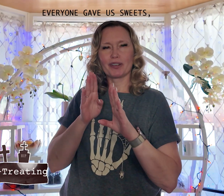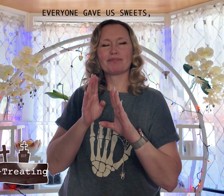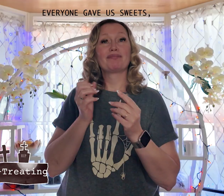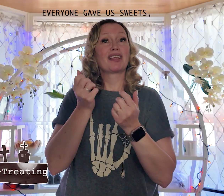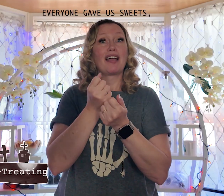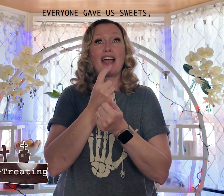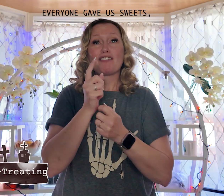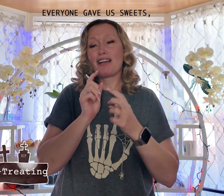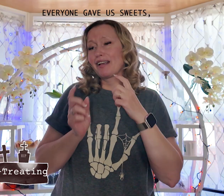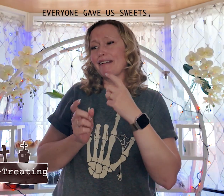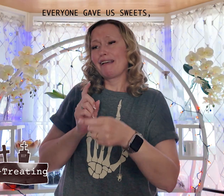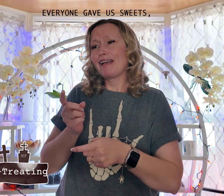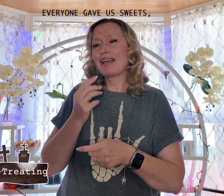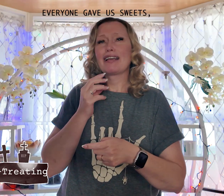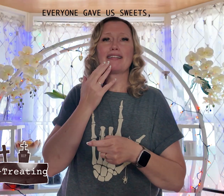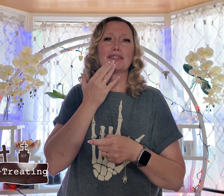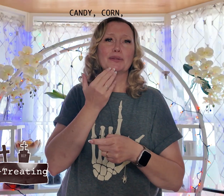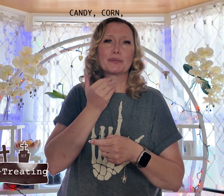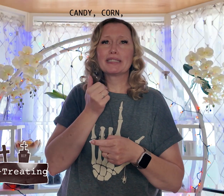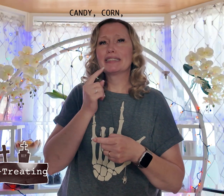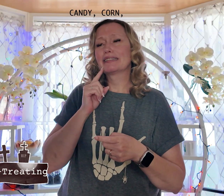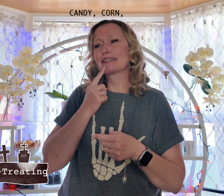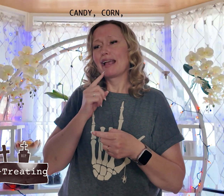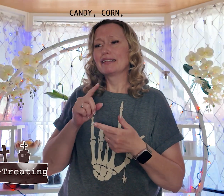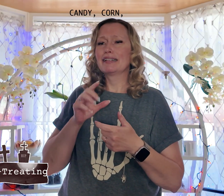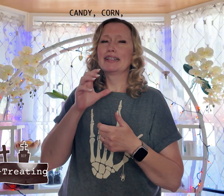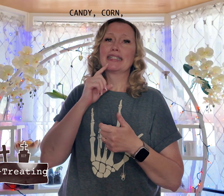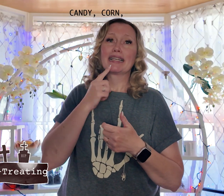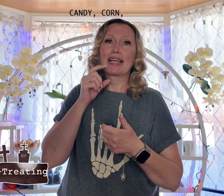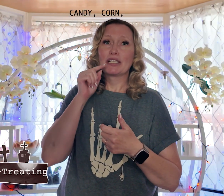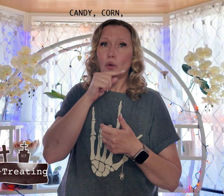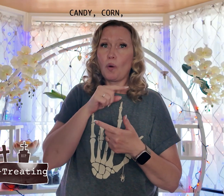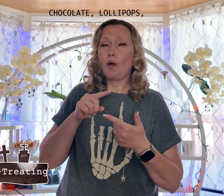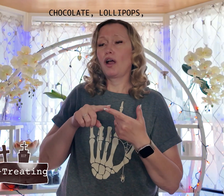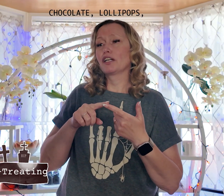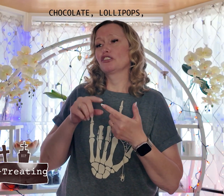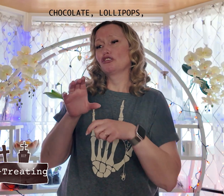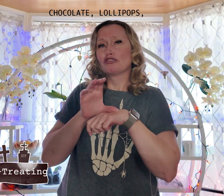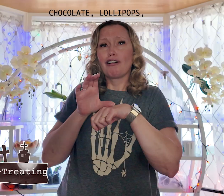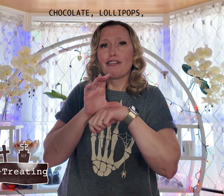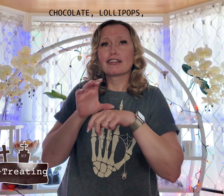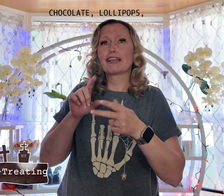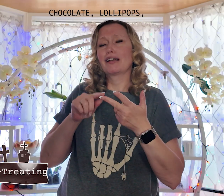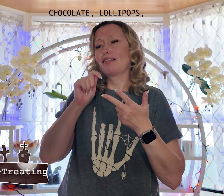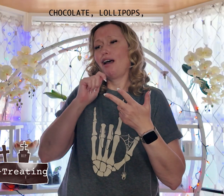Everyone gave out sweets, candy corn, chocolate,